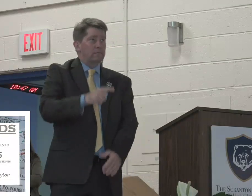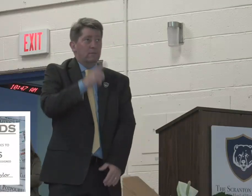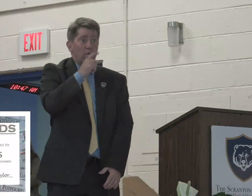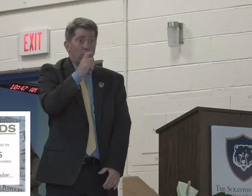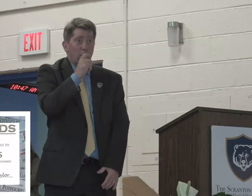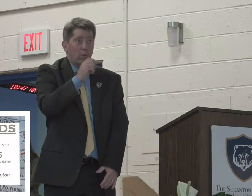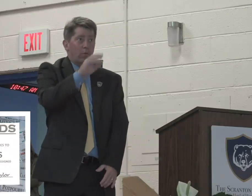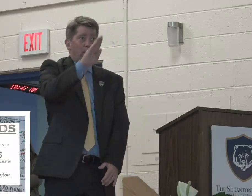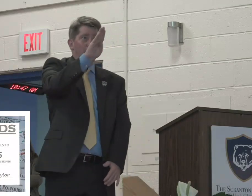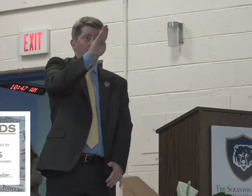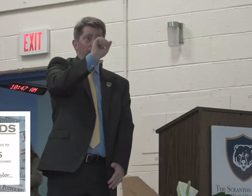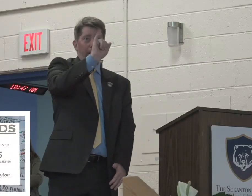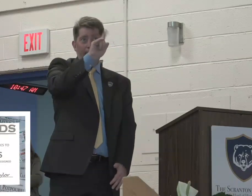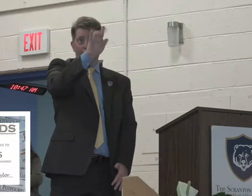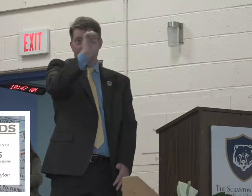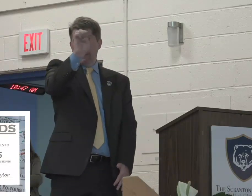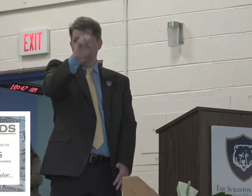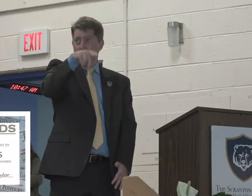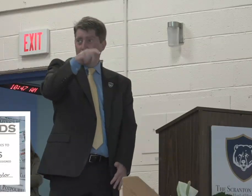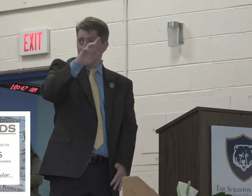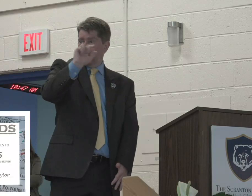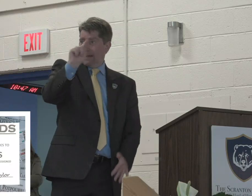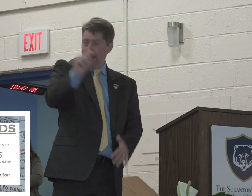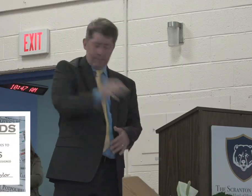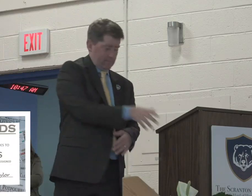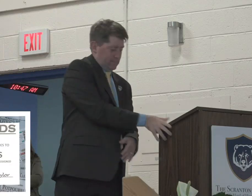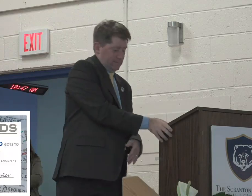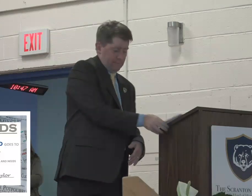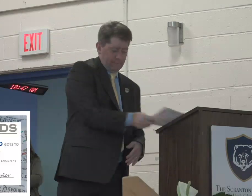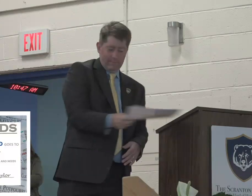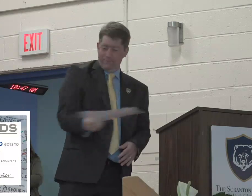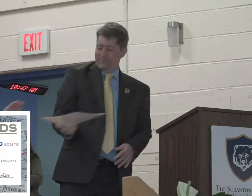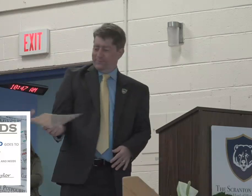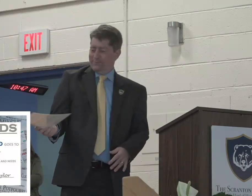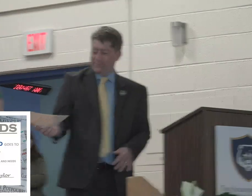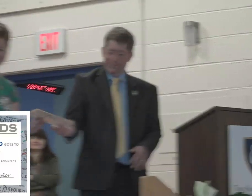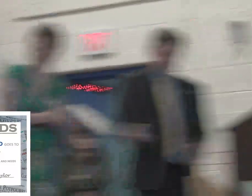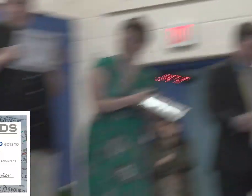expressing their wants and their needs, and goes to Miss Bailey Pratt.